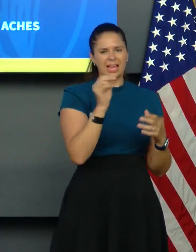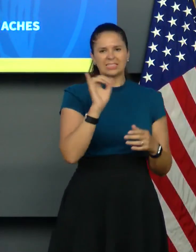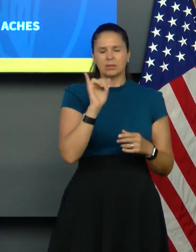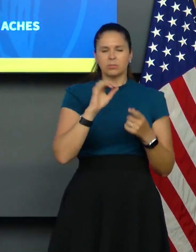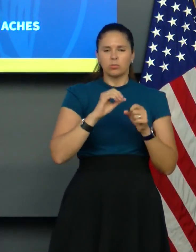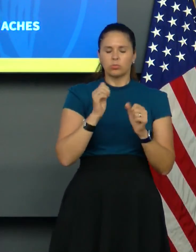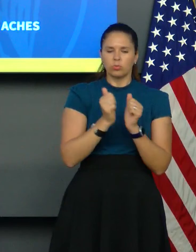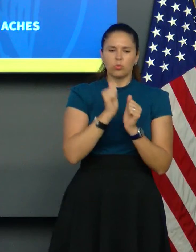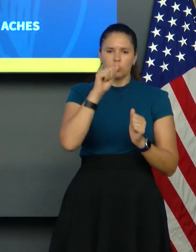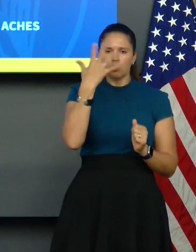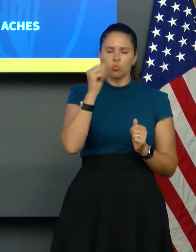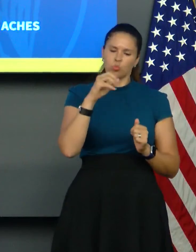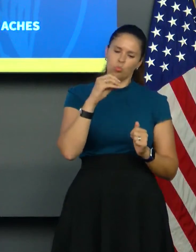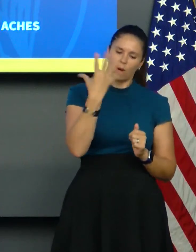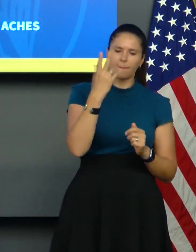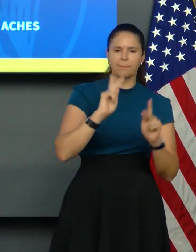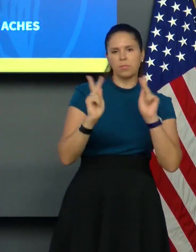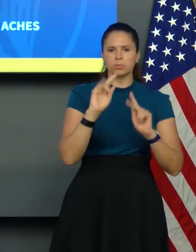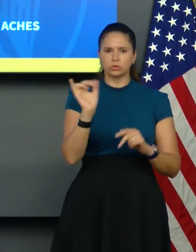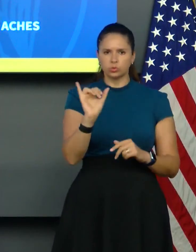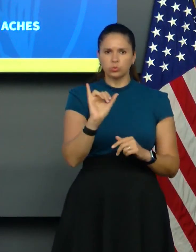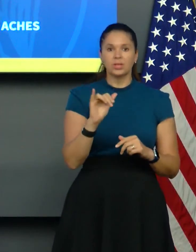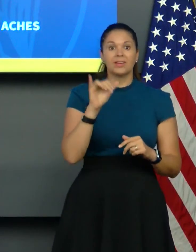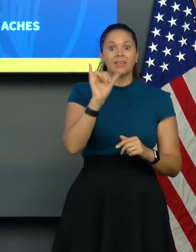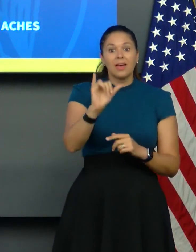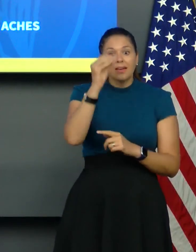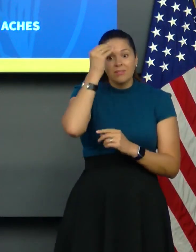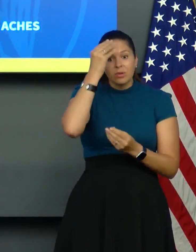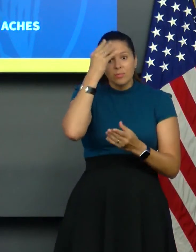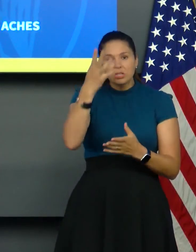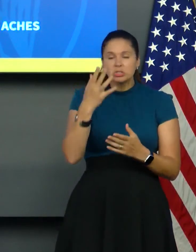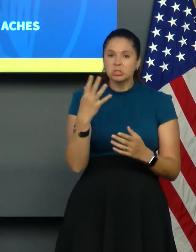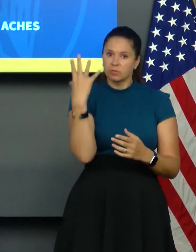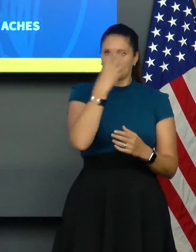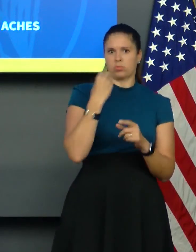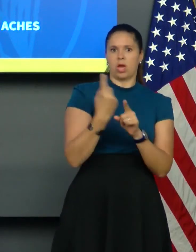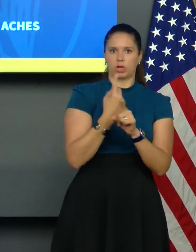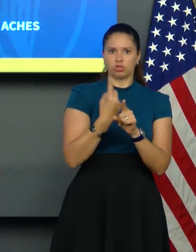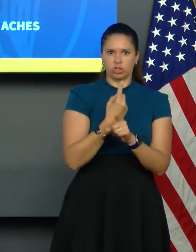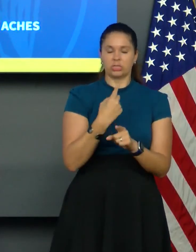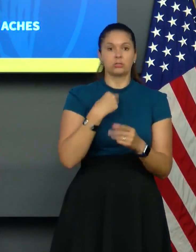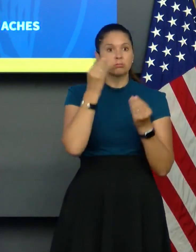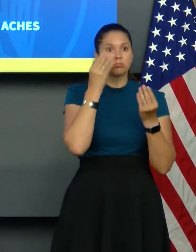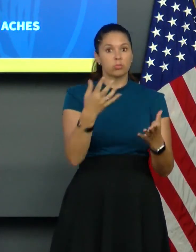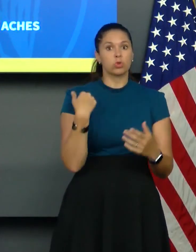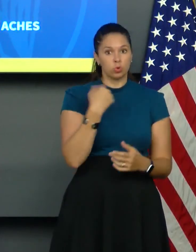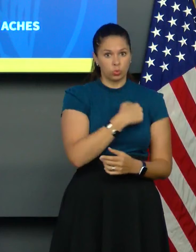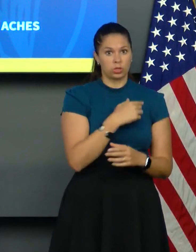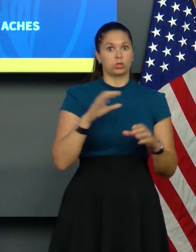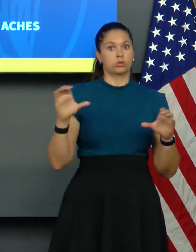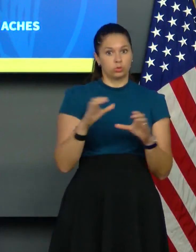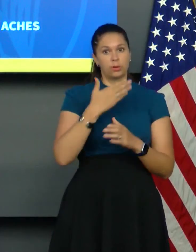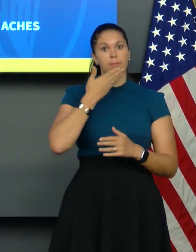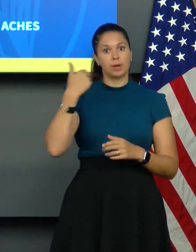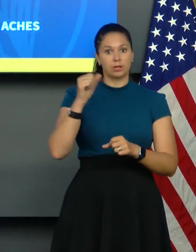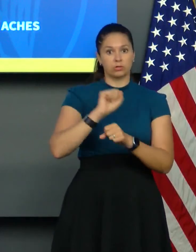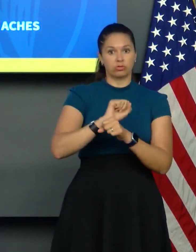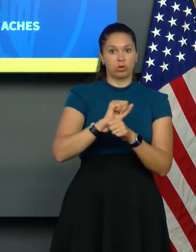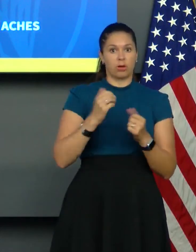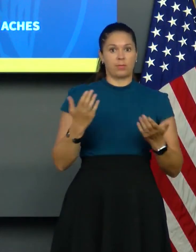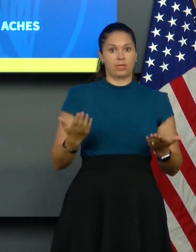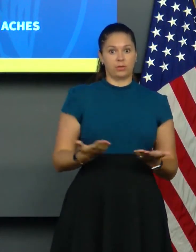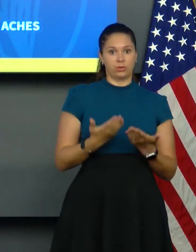people too. That information is fairly accurate. And I will tell you, we do a better job here of